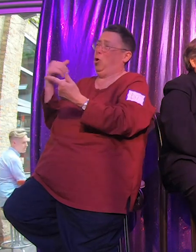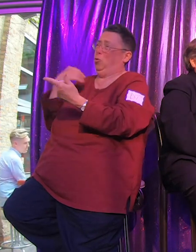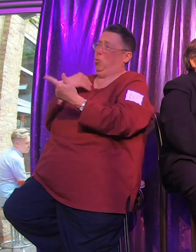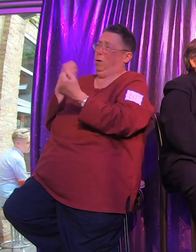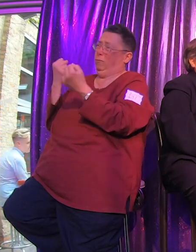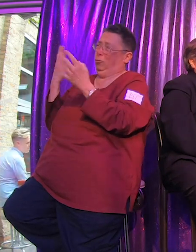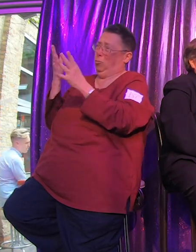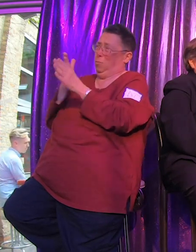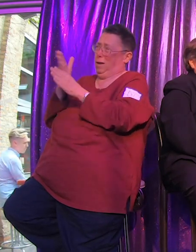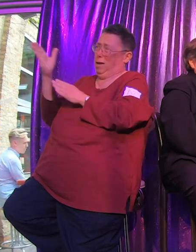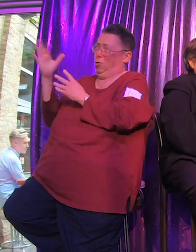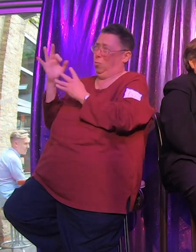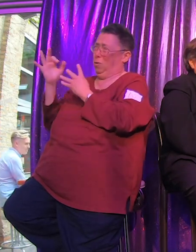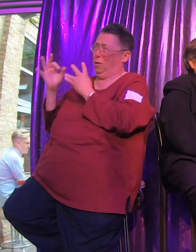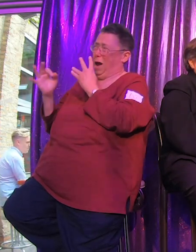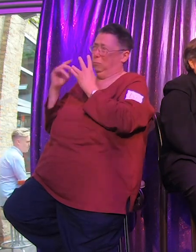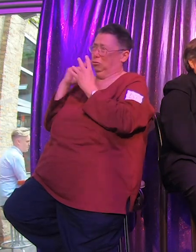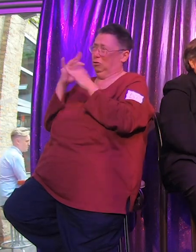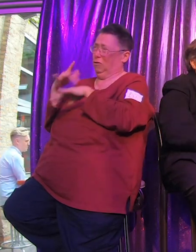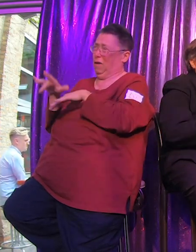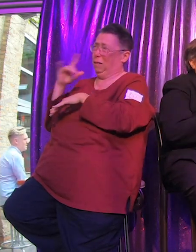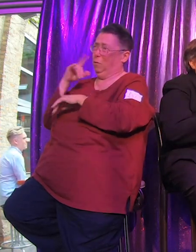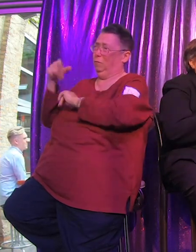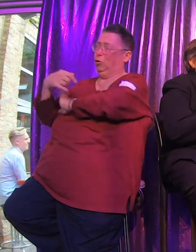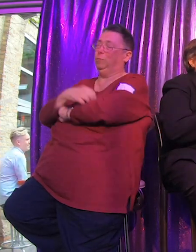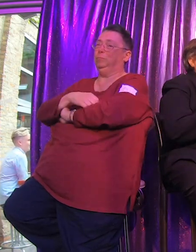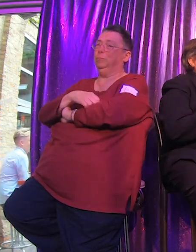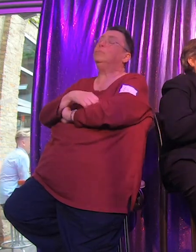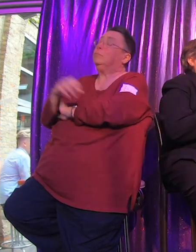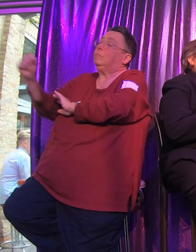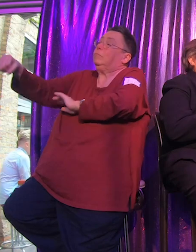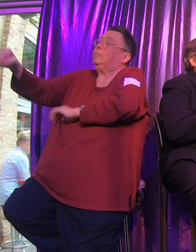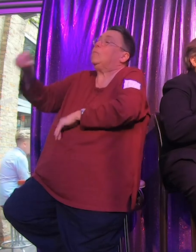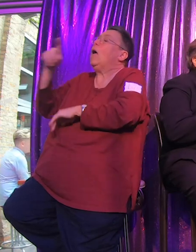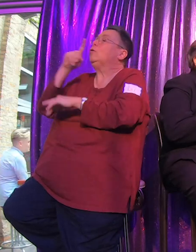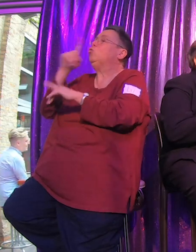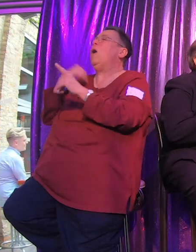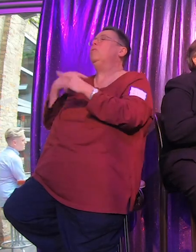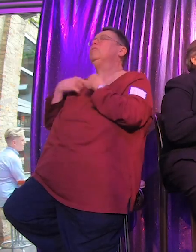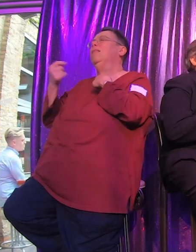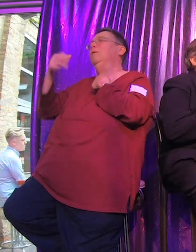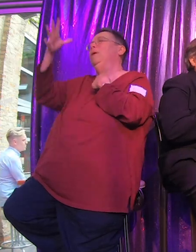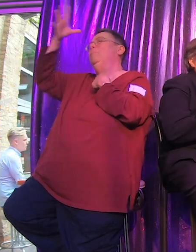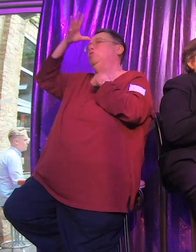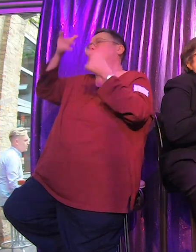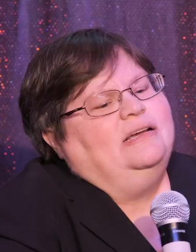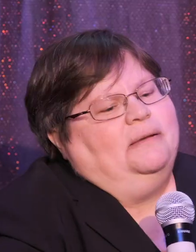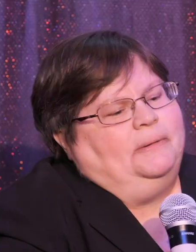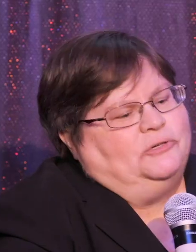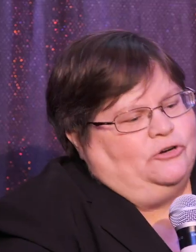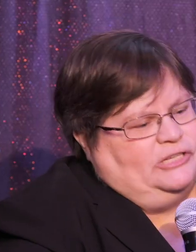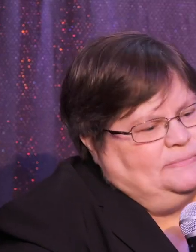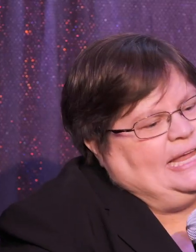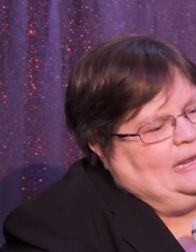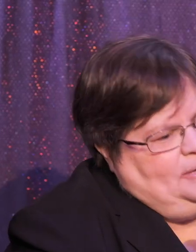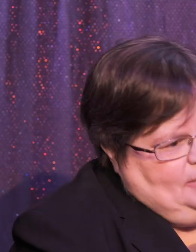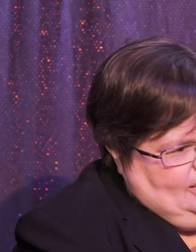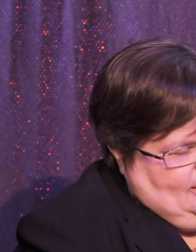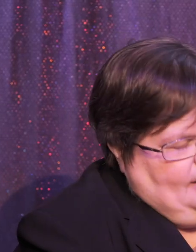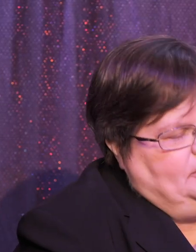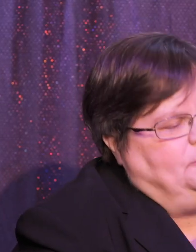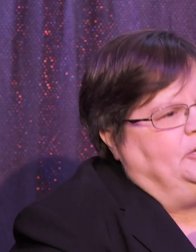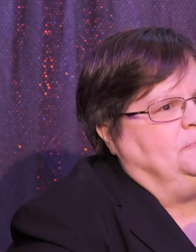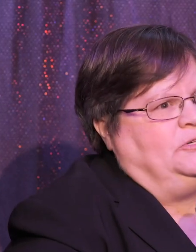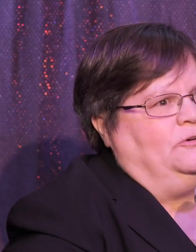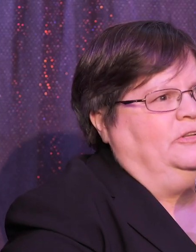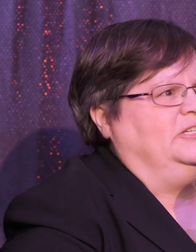many career options available to you. Yeah, you know, I do say that it was paternalistic more than mean, but paternalism can be mean,